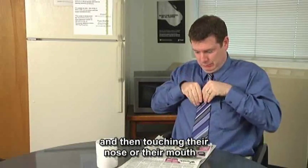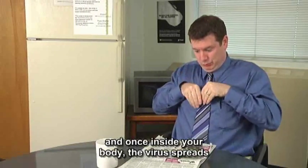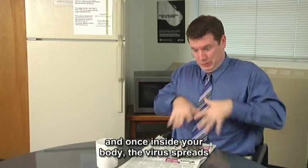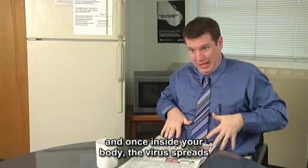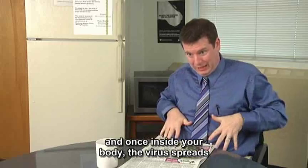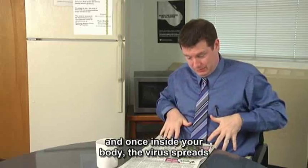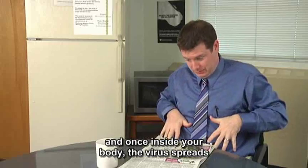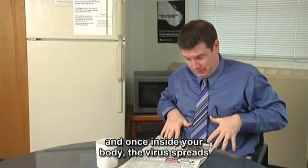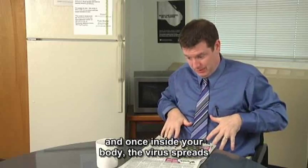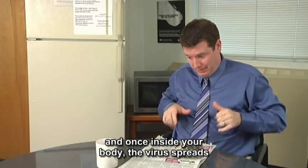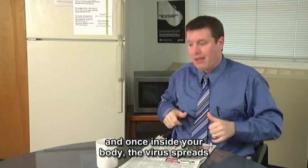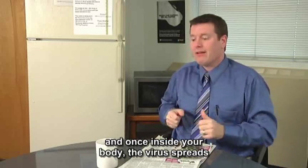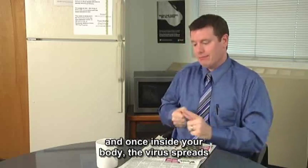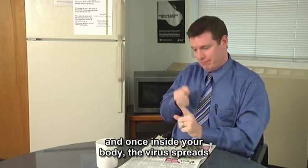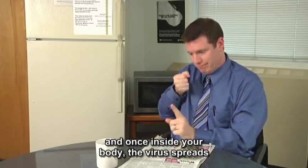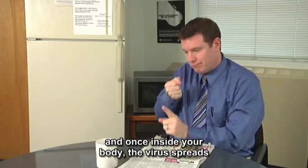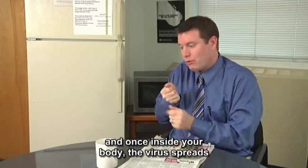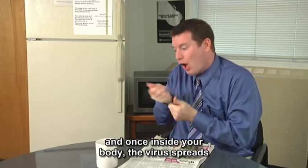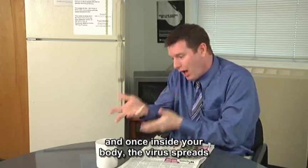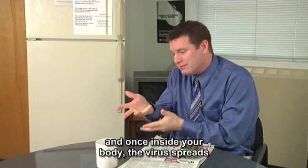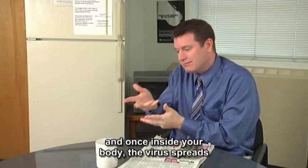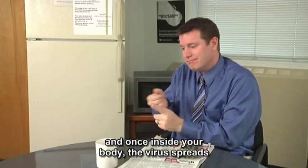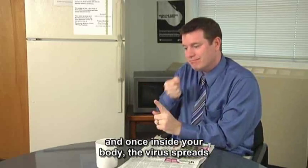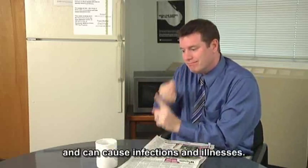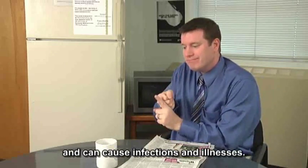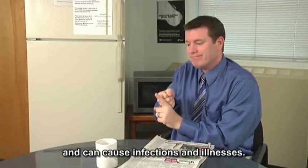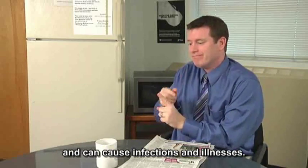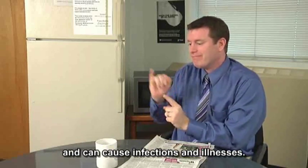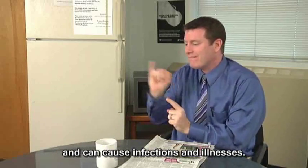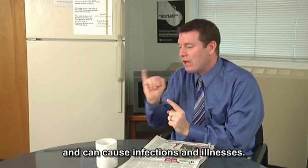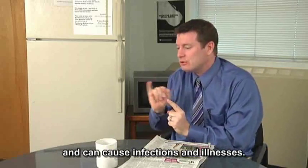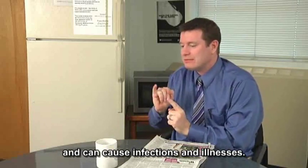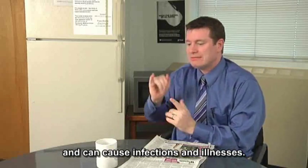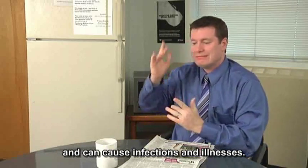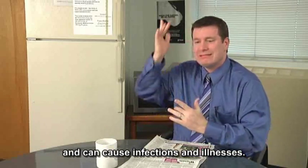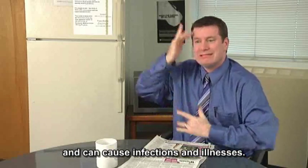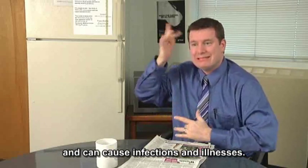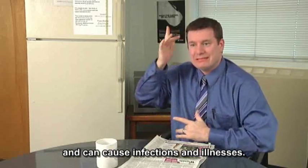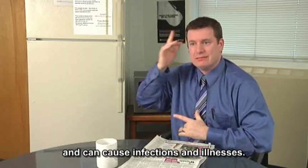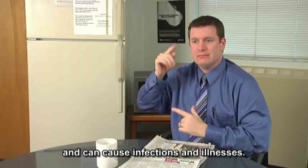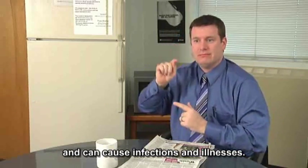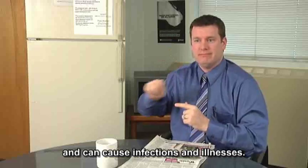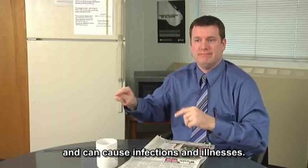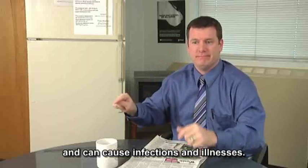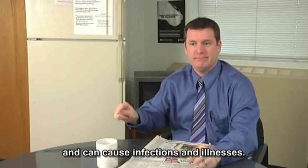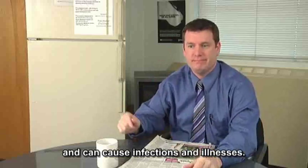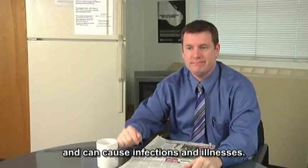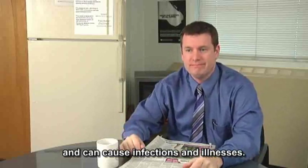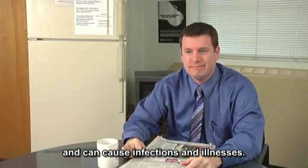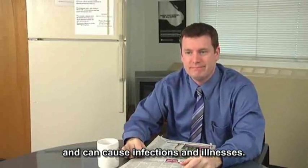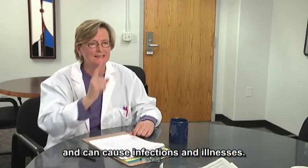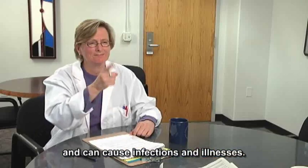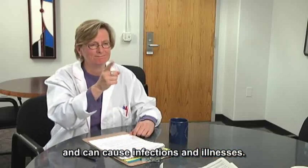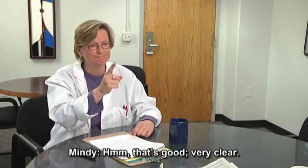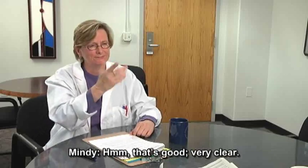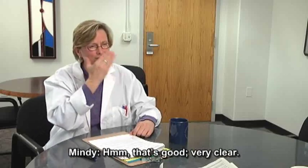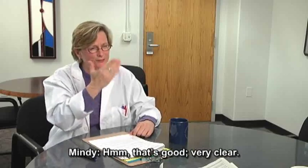inside your body, the virus spreads and can cause infections and illnesses. Hmm, that's good.